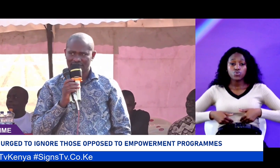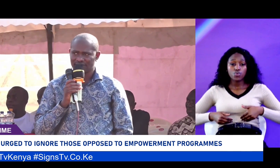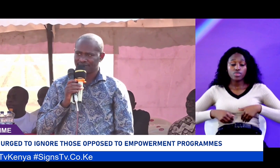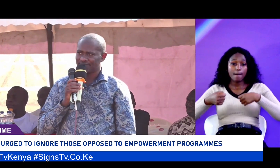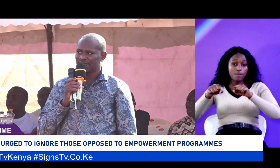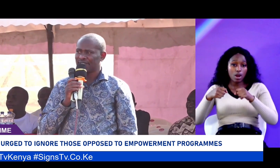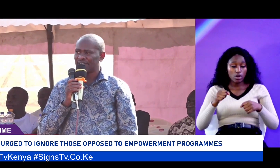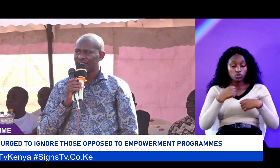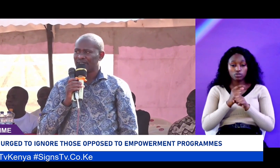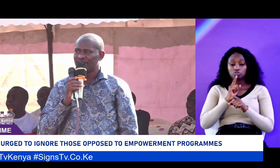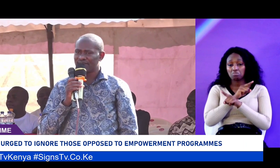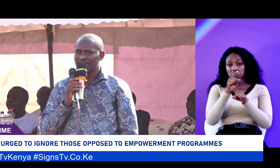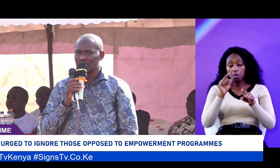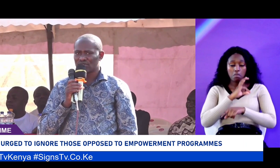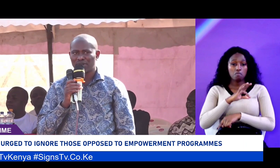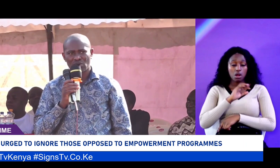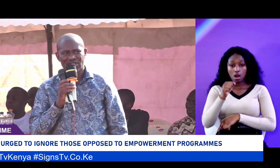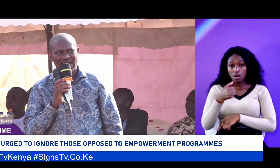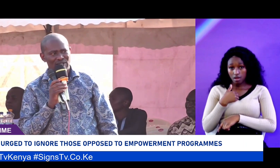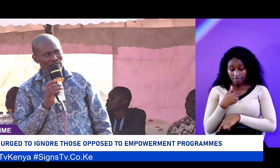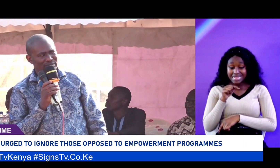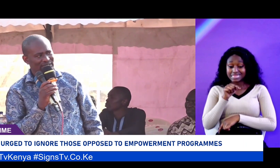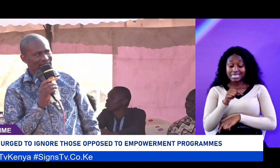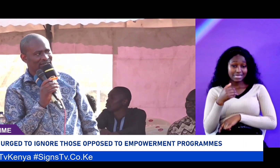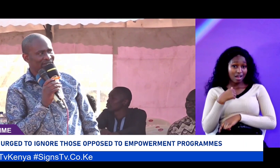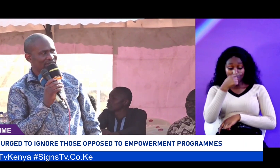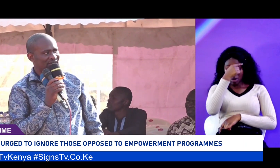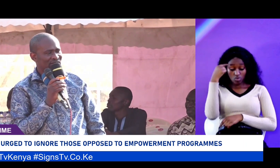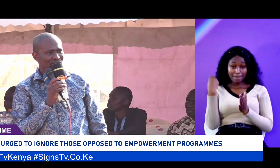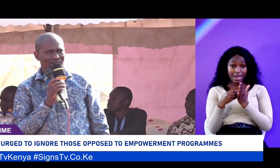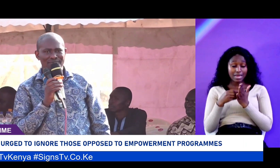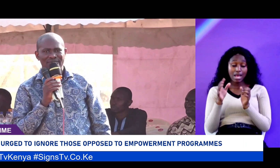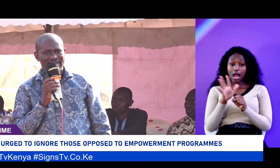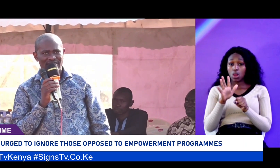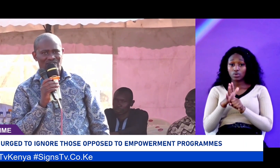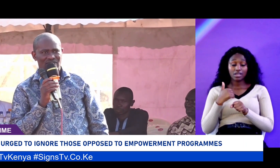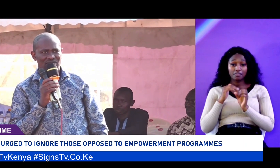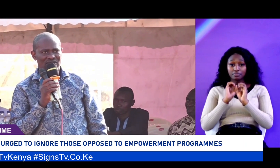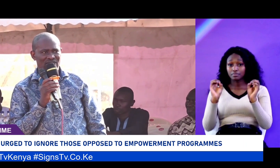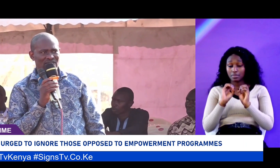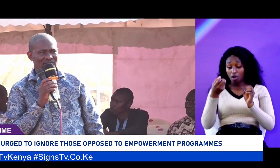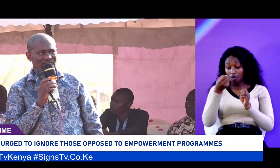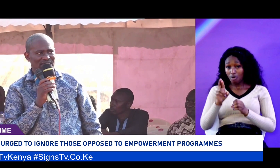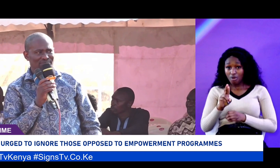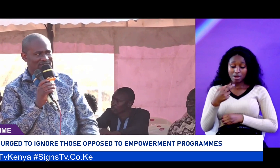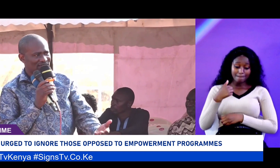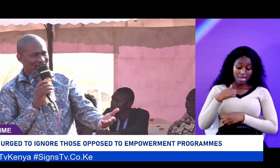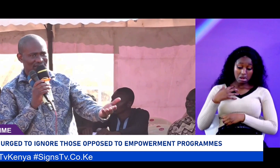banking. This is not because I have a lot of money or I am very rich. I'm just a son